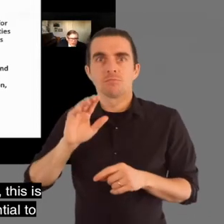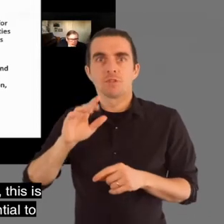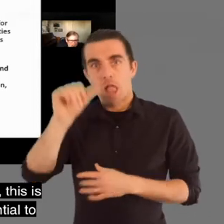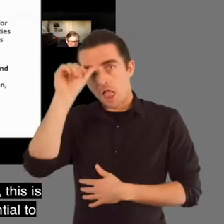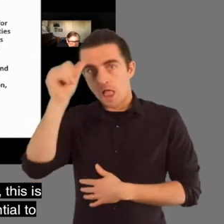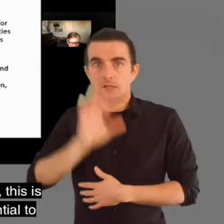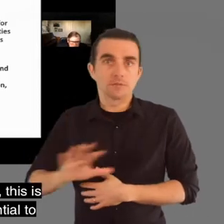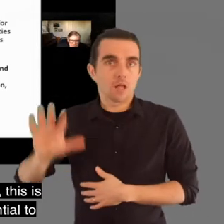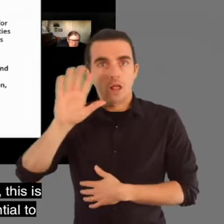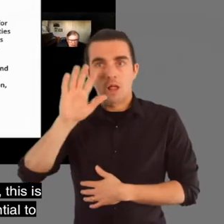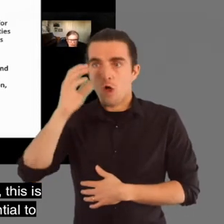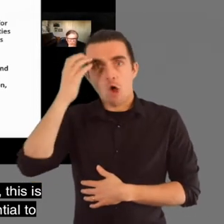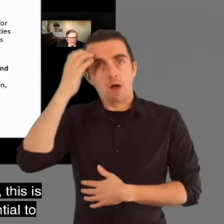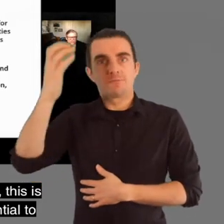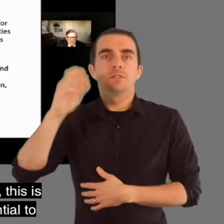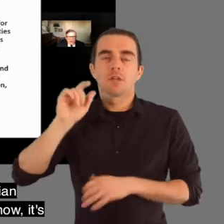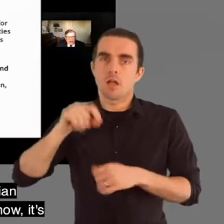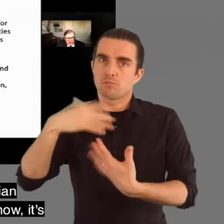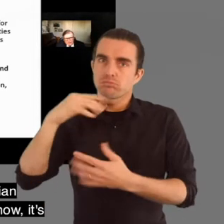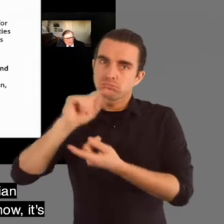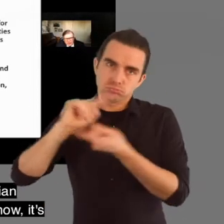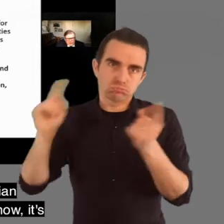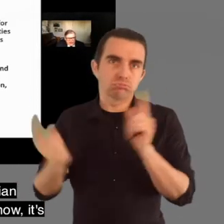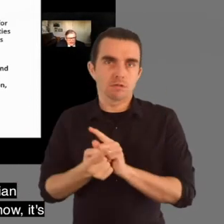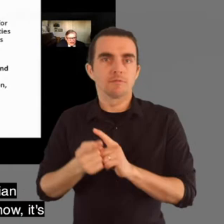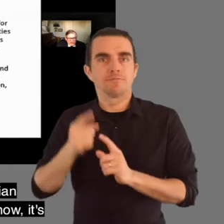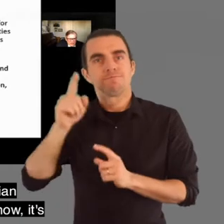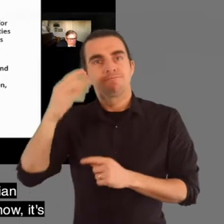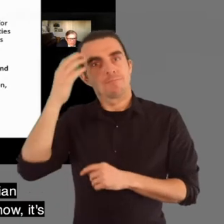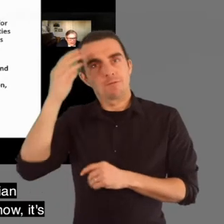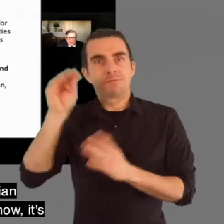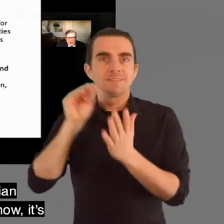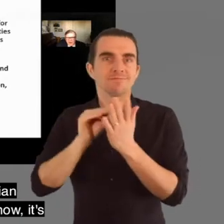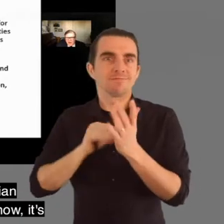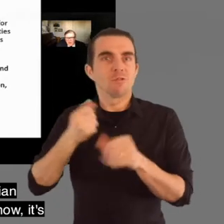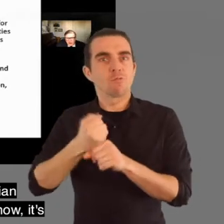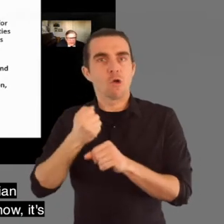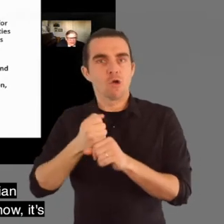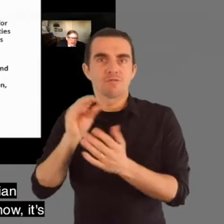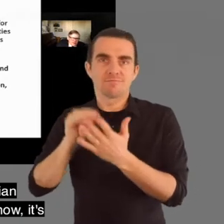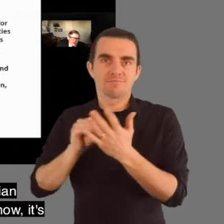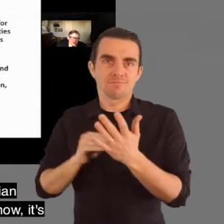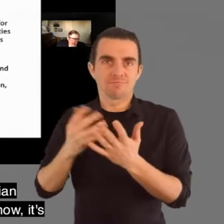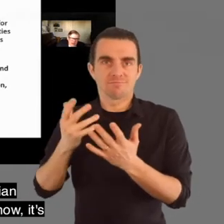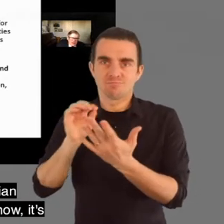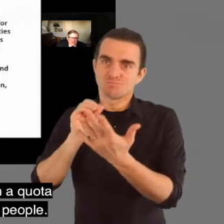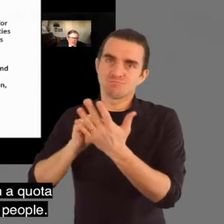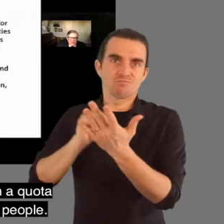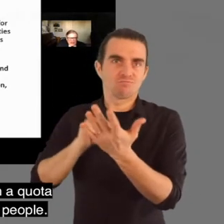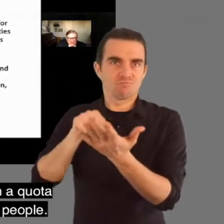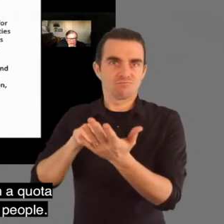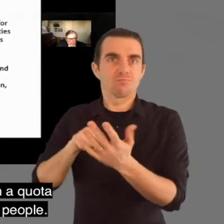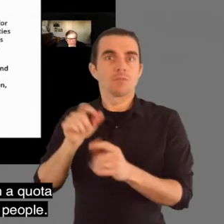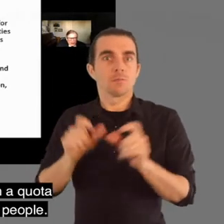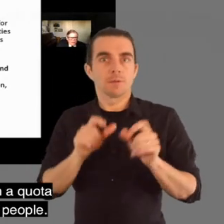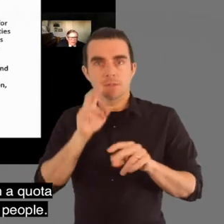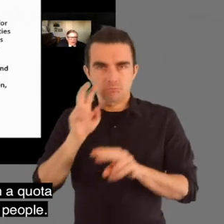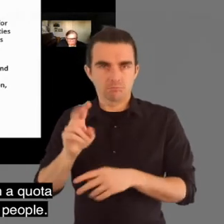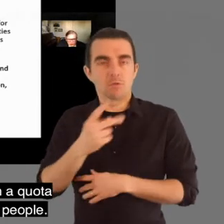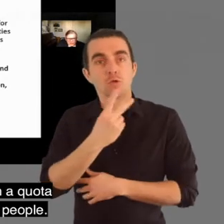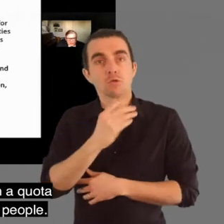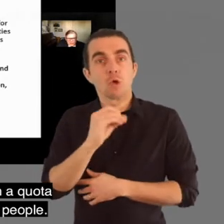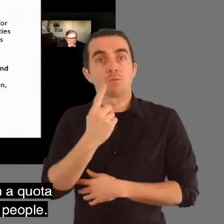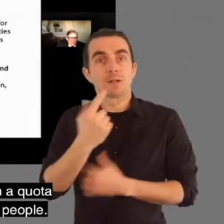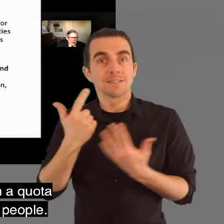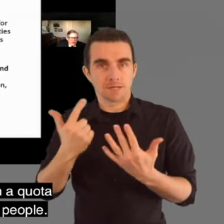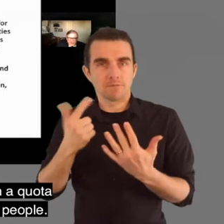posts. So it has the potential to really shift things in the Indian government, because up until now, it's been mainly government jobs on a